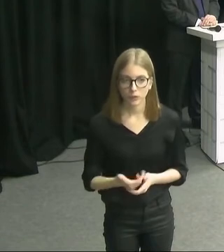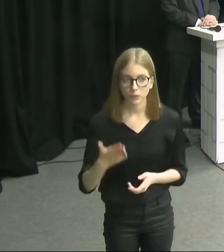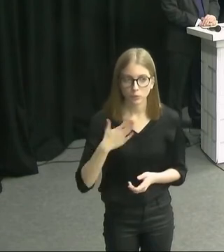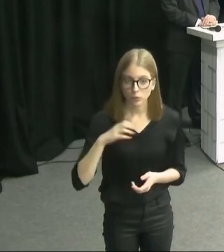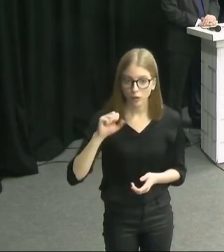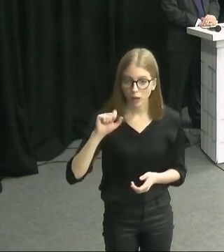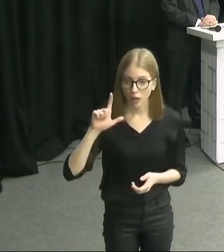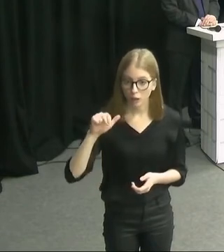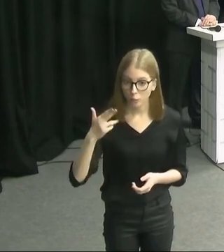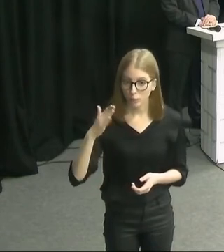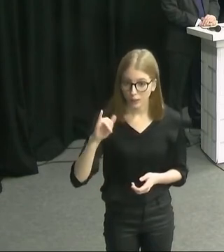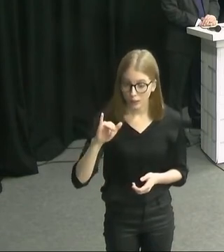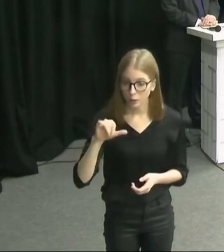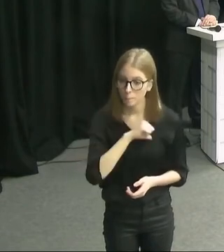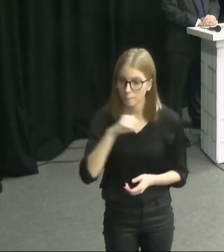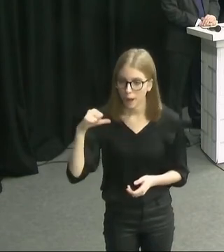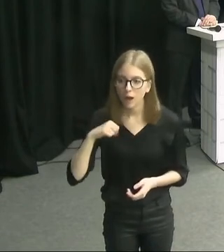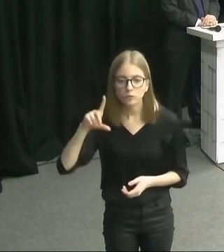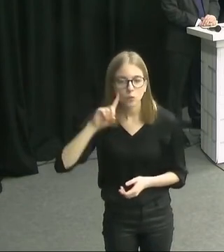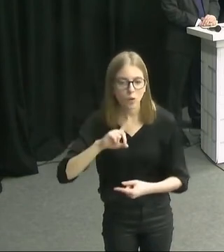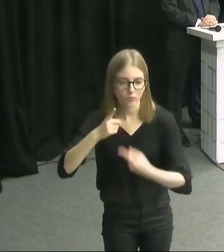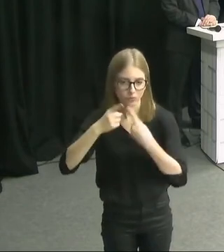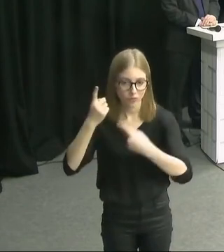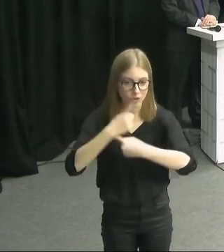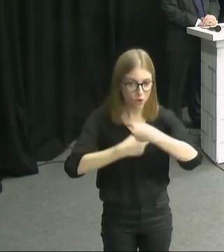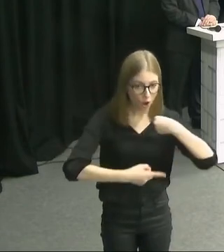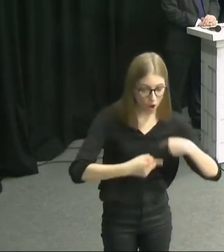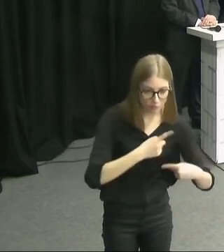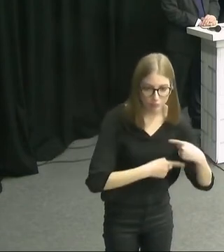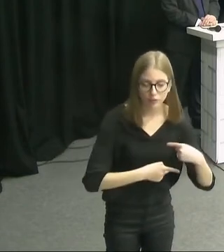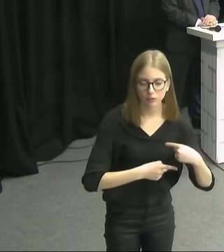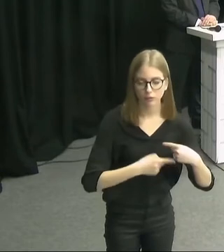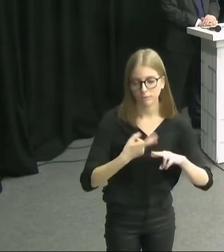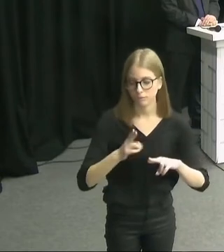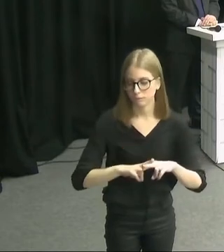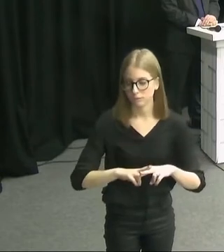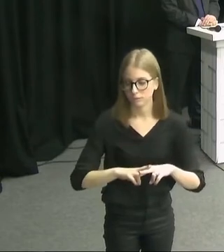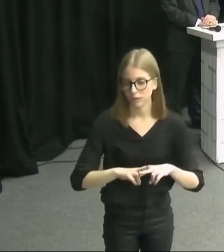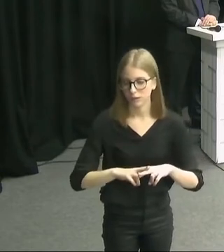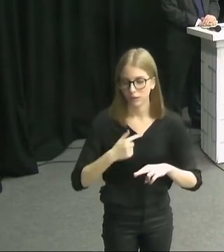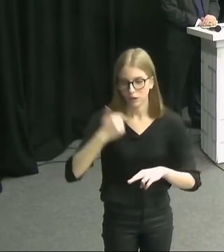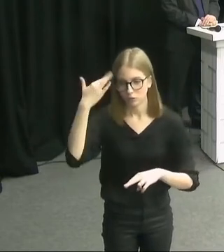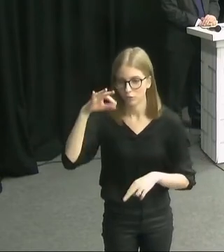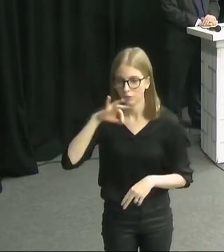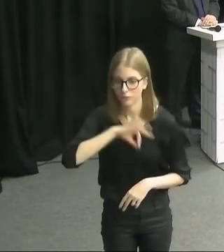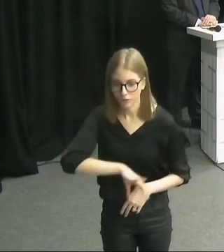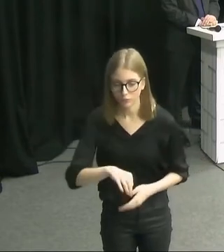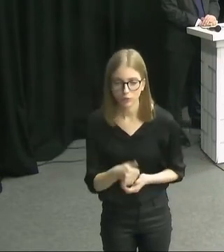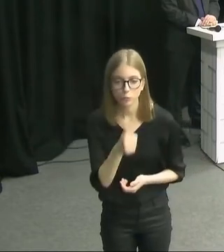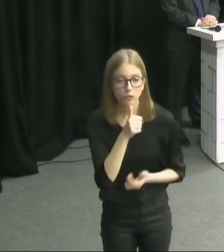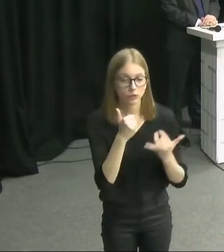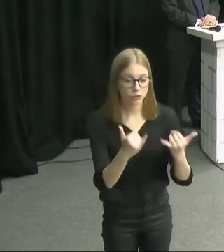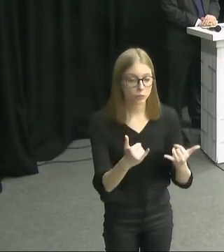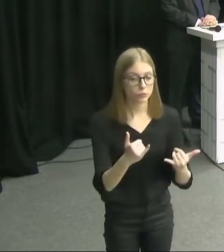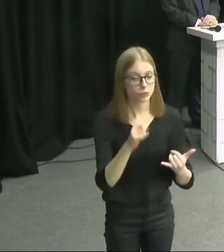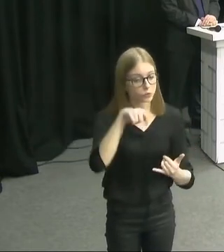only if they will feel loved during their studies in the university, if they will feel included in the university. That